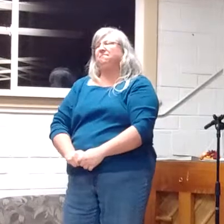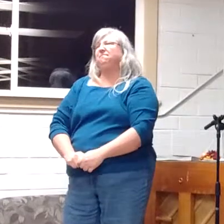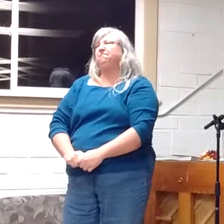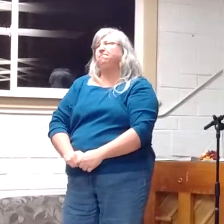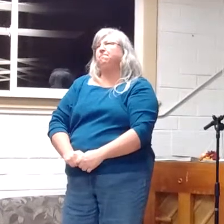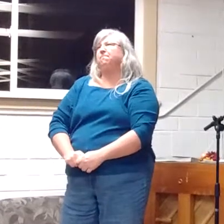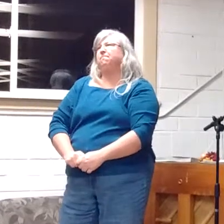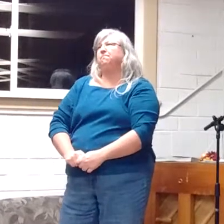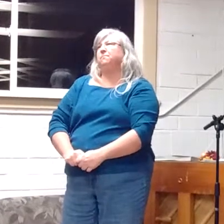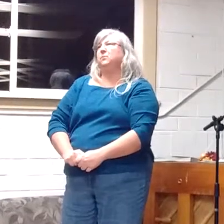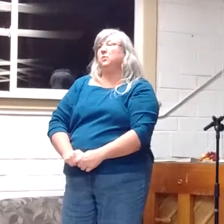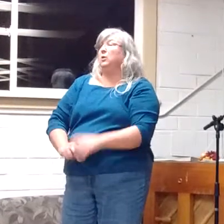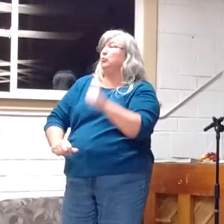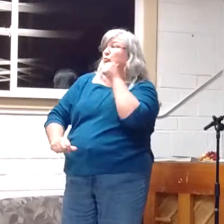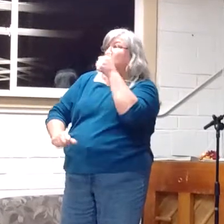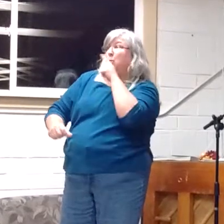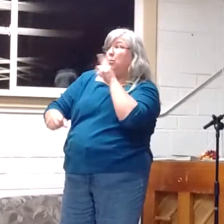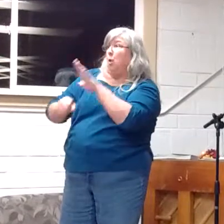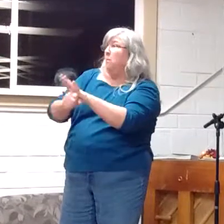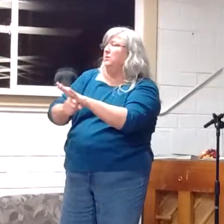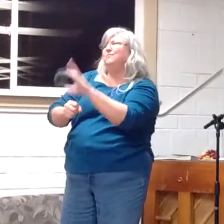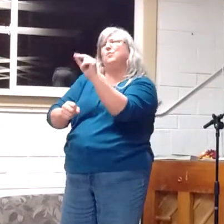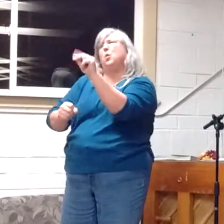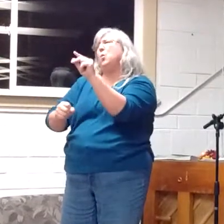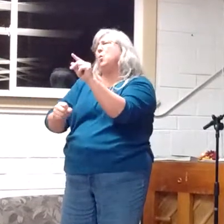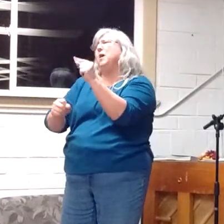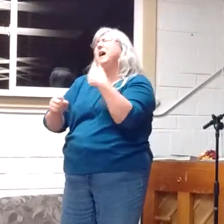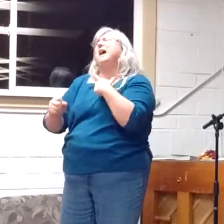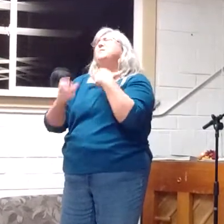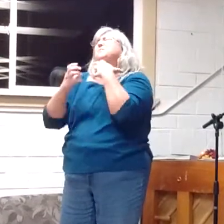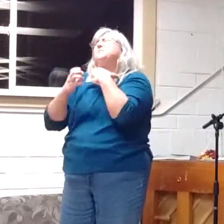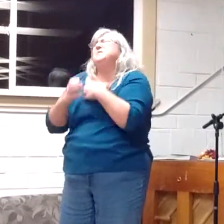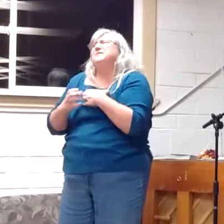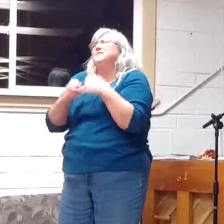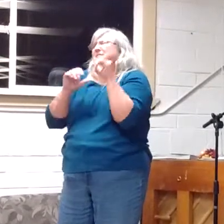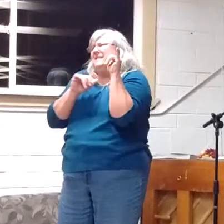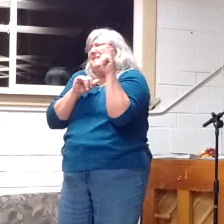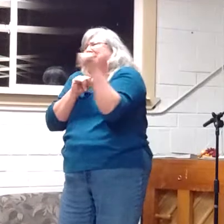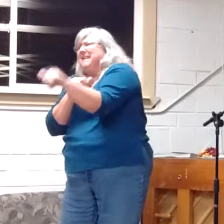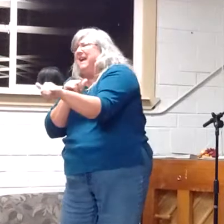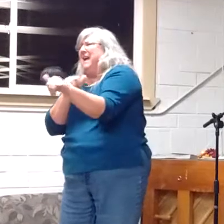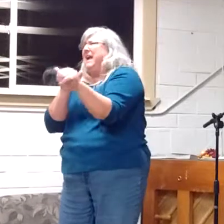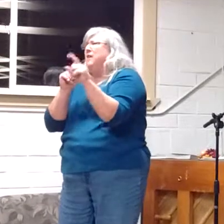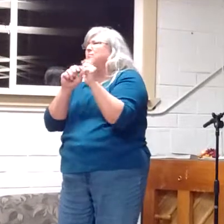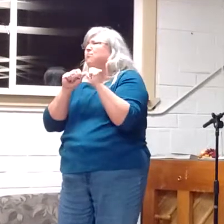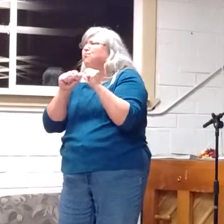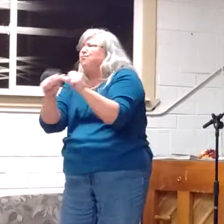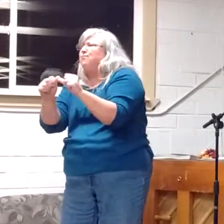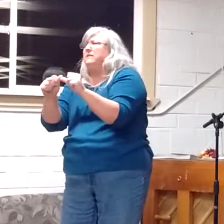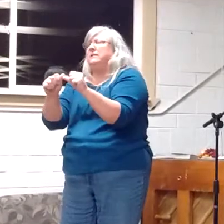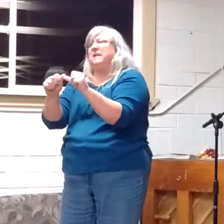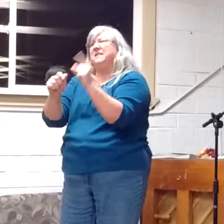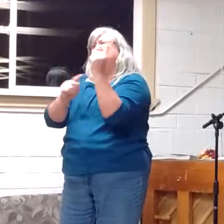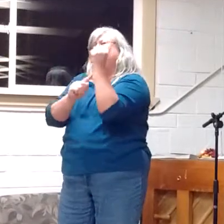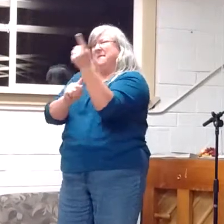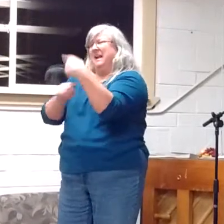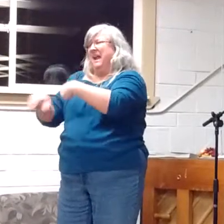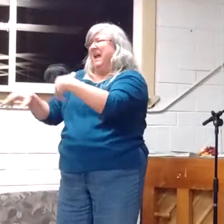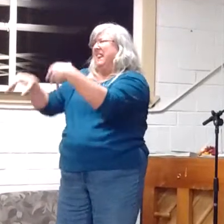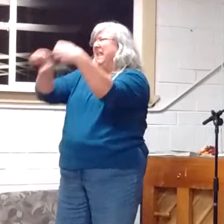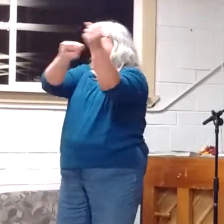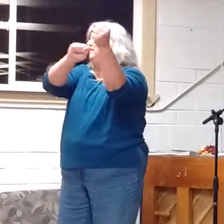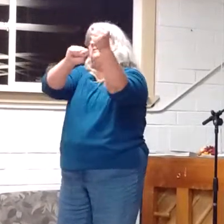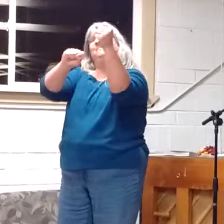Tomorrow is never promised. I wish I could stay with you. The moment that I left you is something I